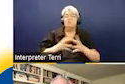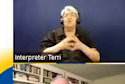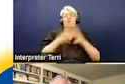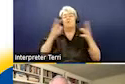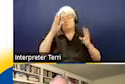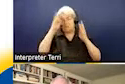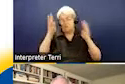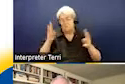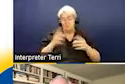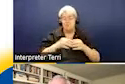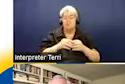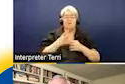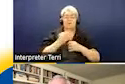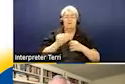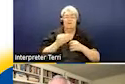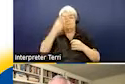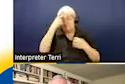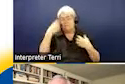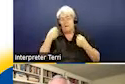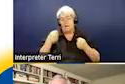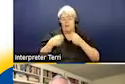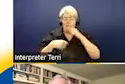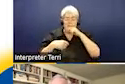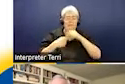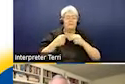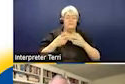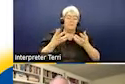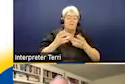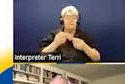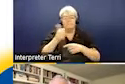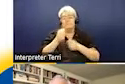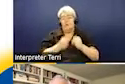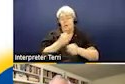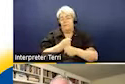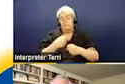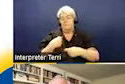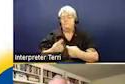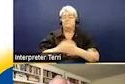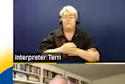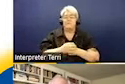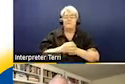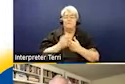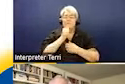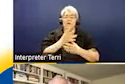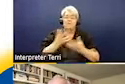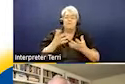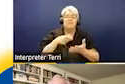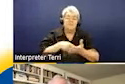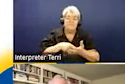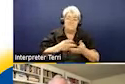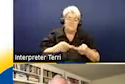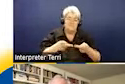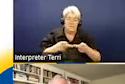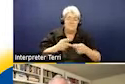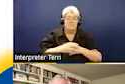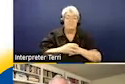in the mental health space in the last 2 years, but broadly in the last decade. but maybe not so much in this space. And so I'm really bringing